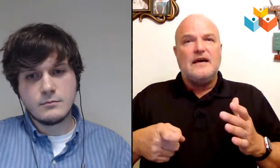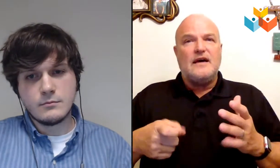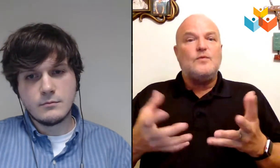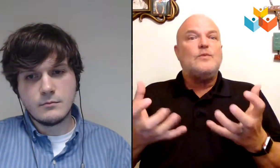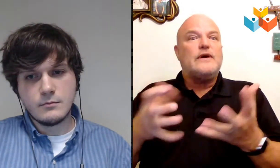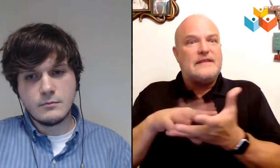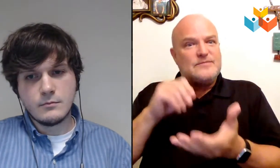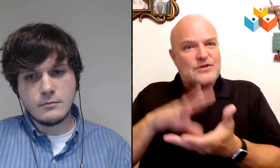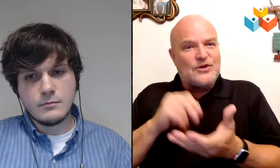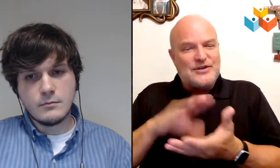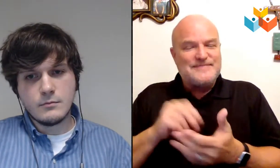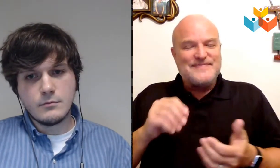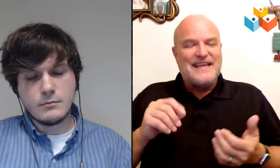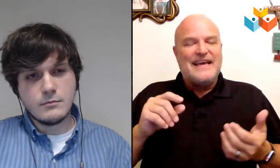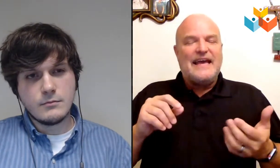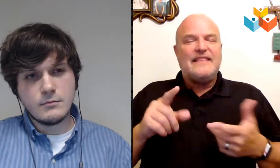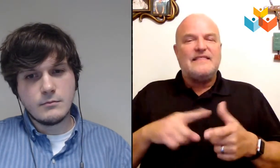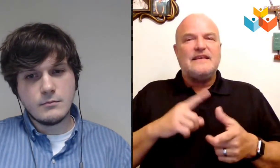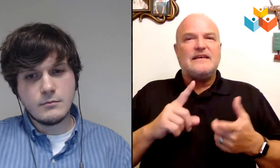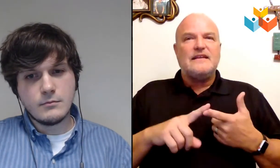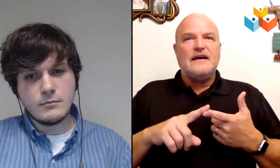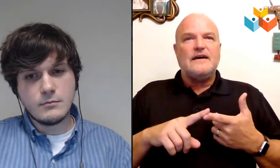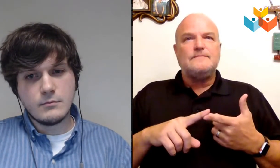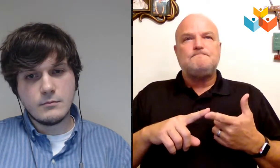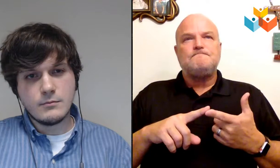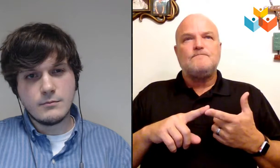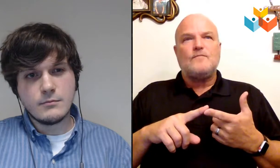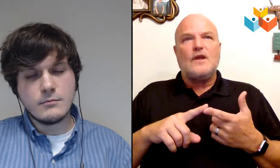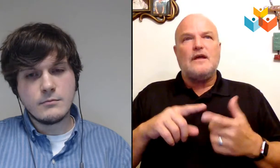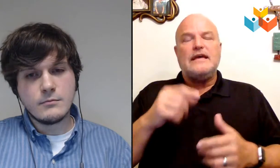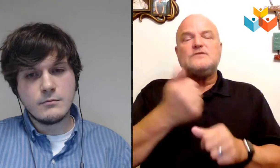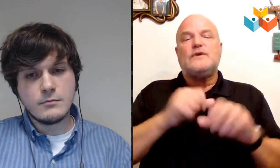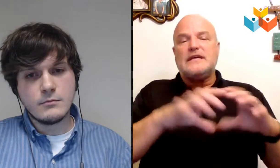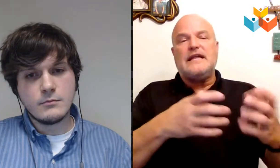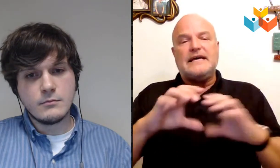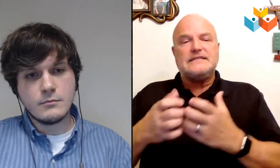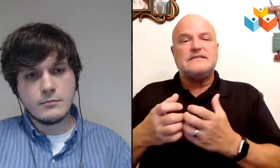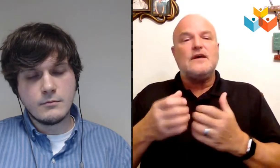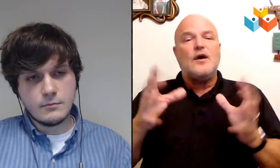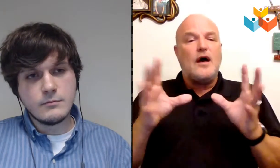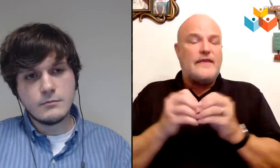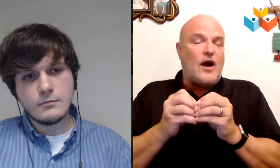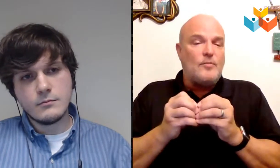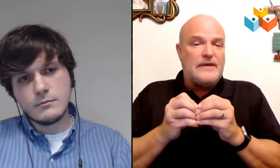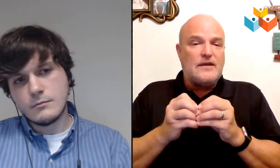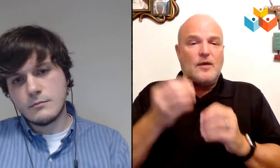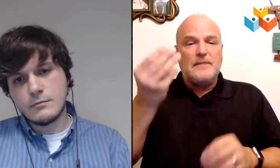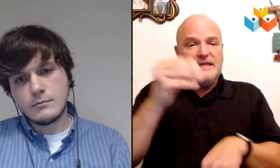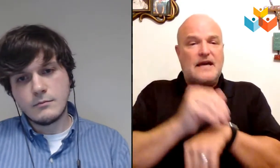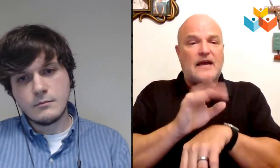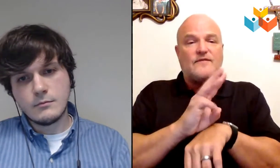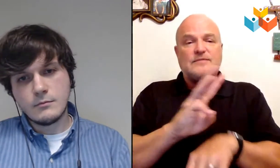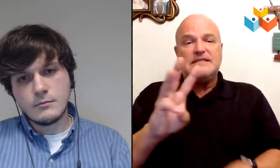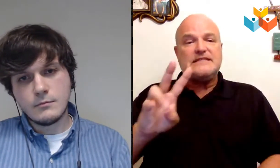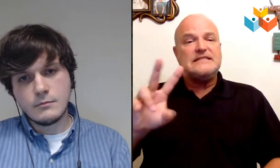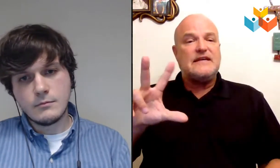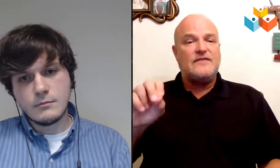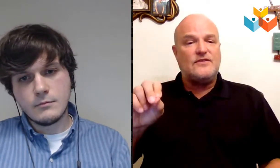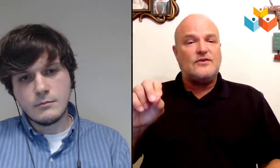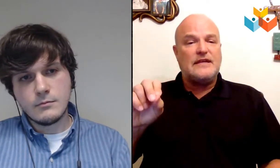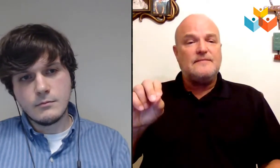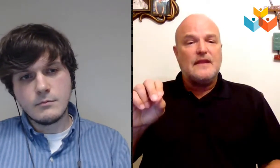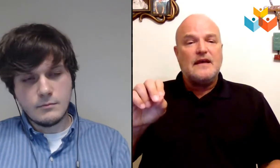paying. We want them to learn. And then each one of the classes, they all meet on Monday night from